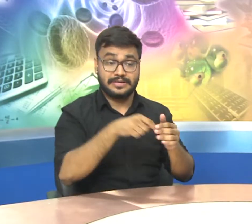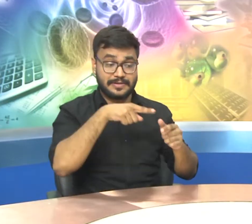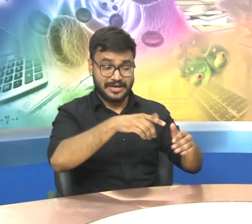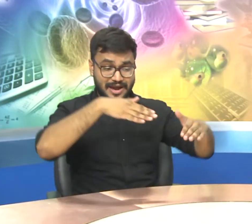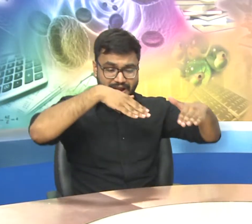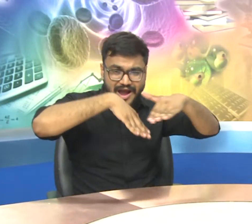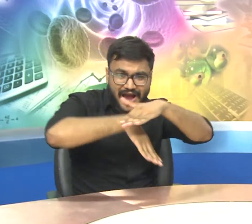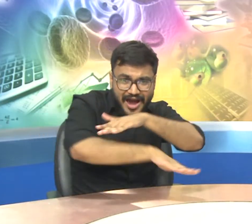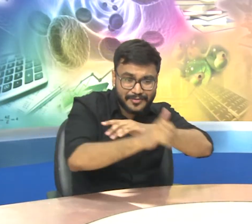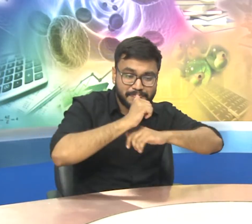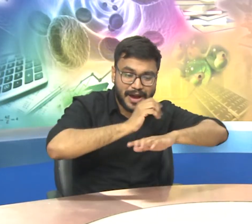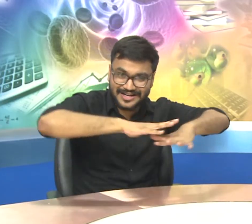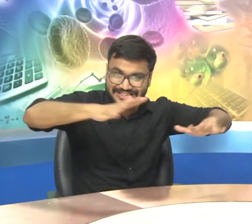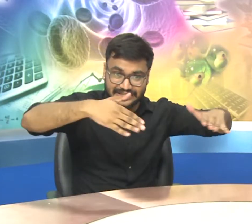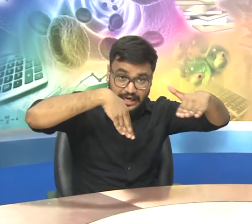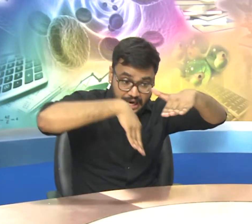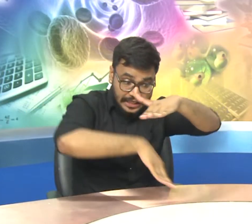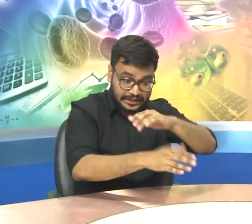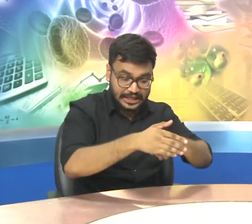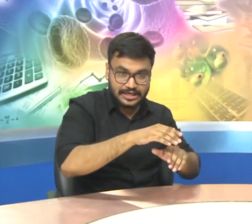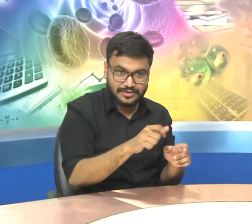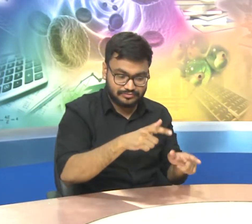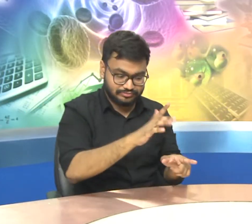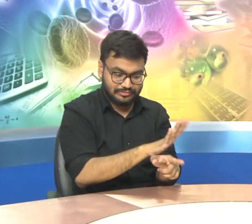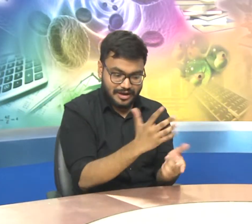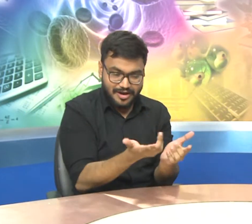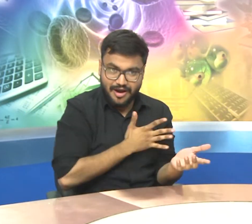receives plenty of sunlight